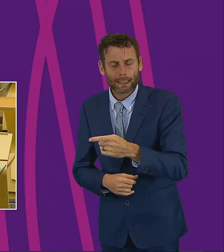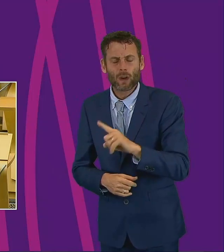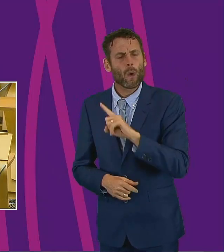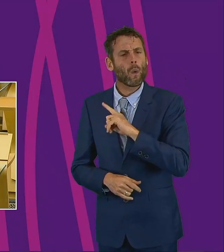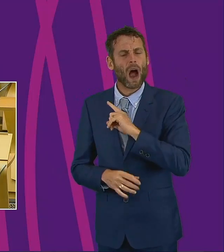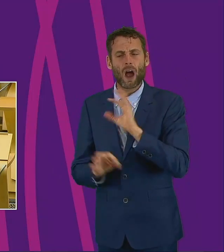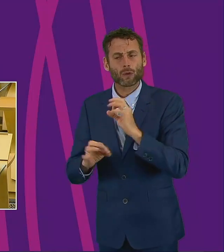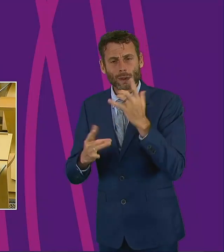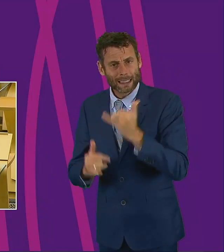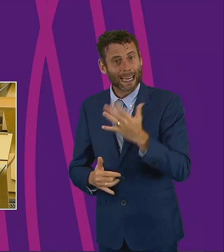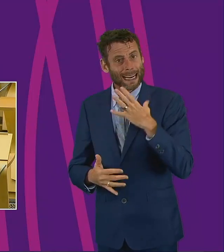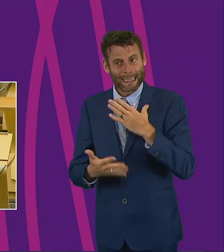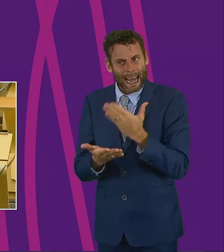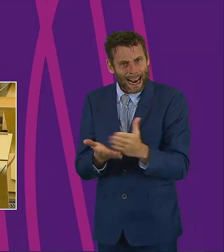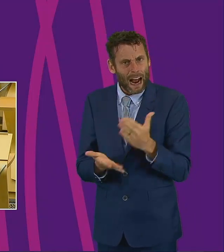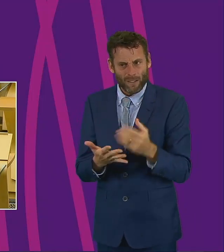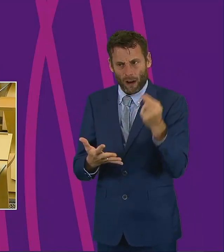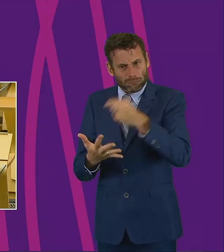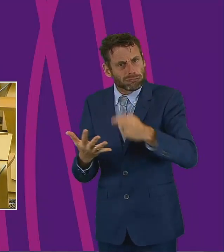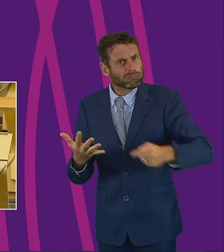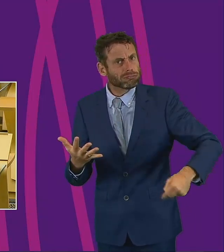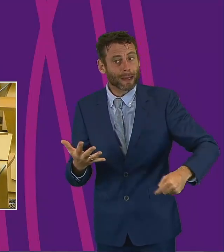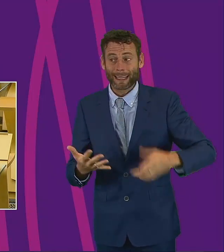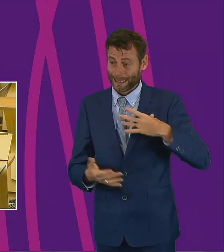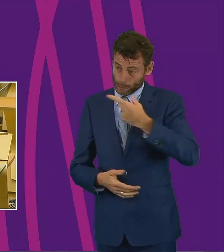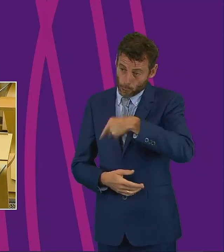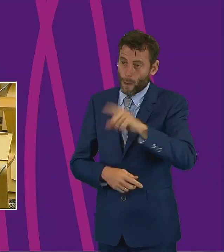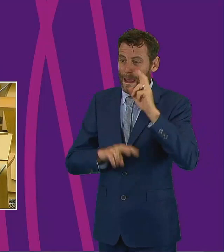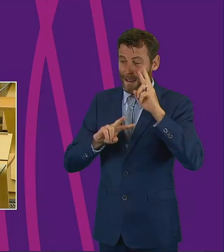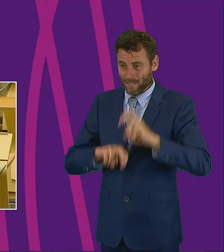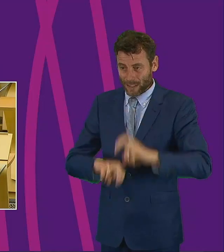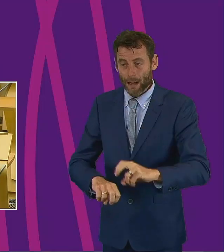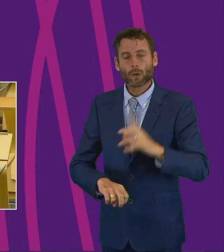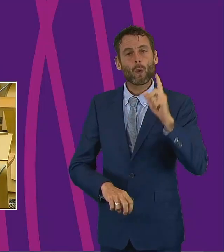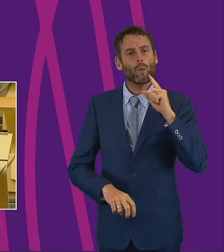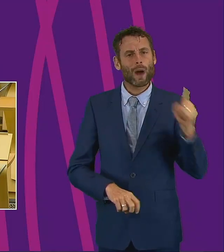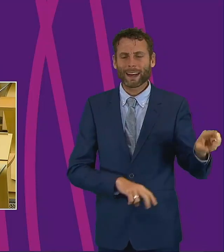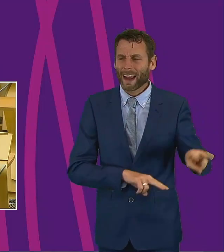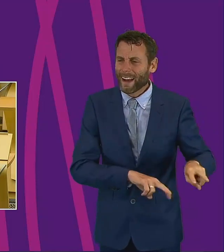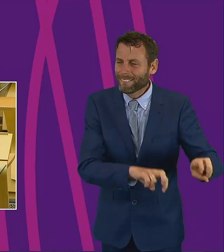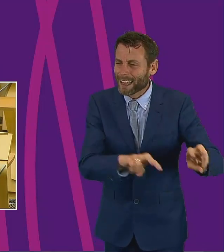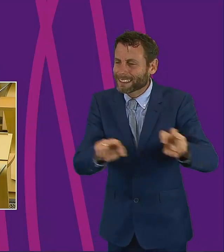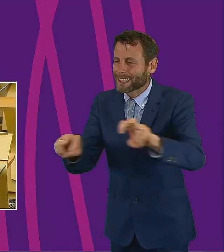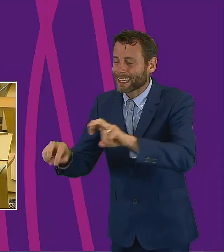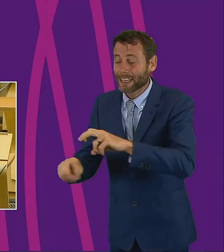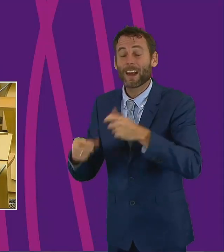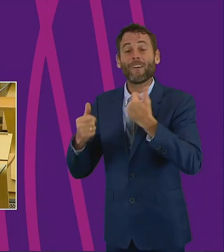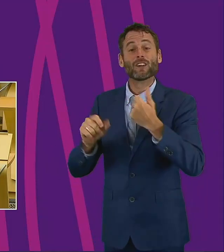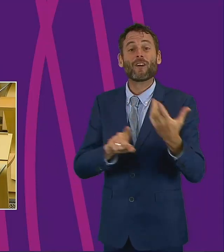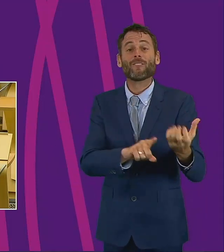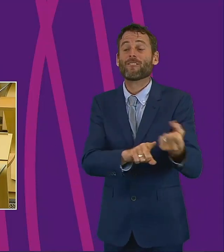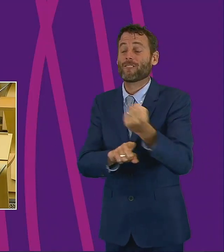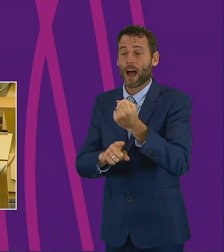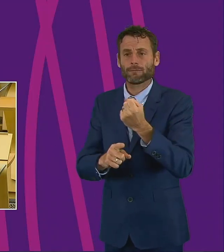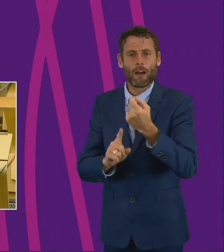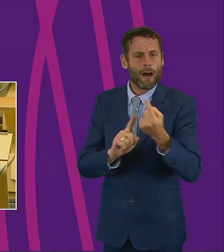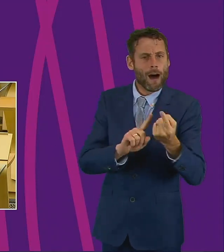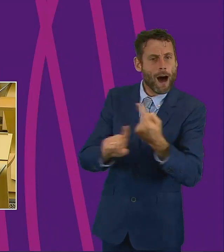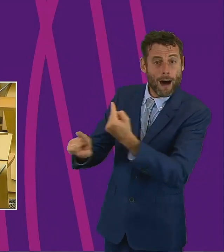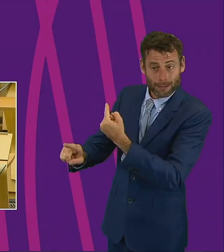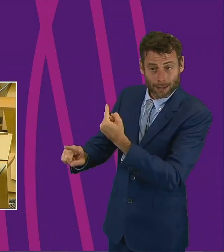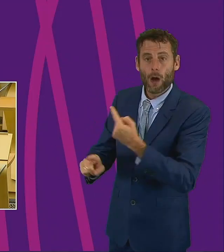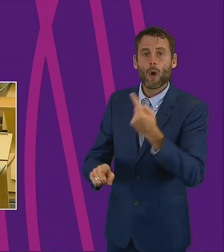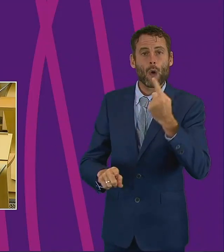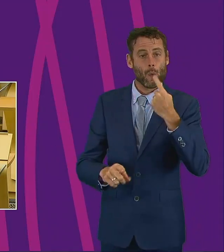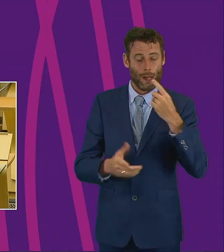we have that information, we will transparently and fully make that available to Parliament, and I'm sure we will have further